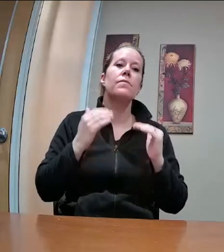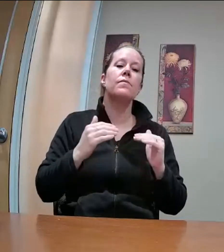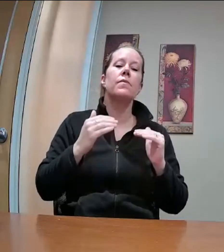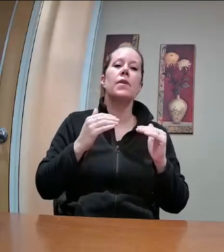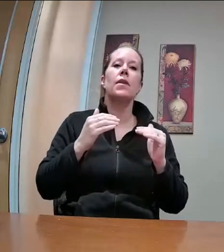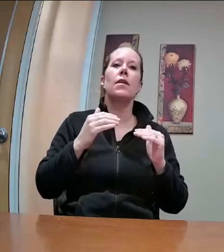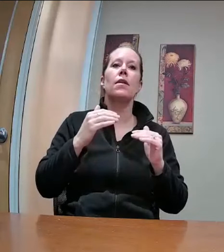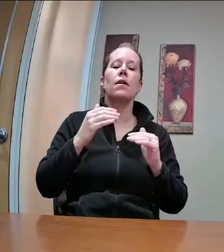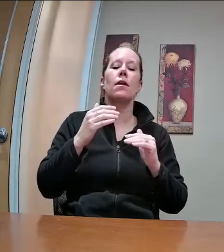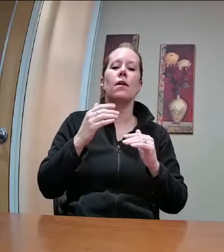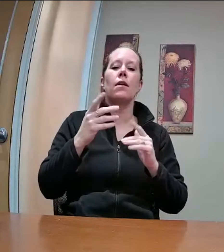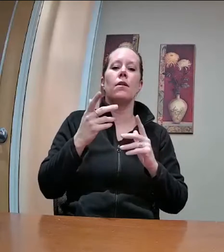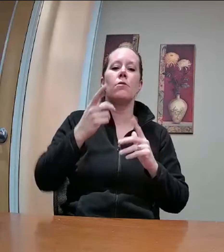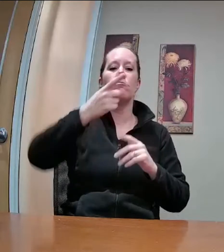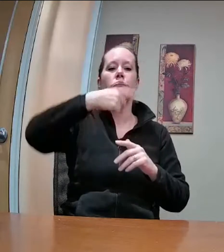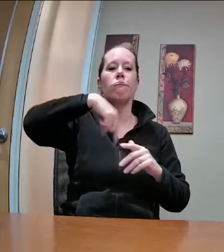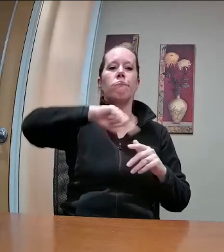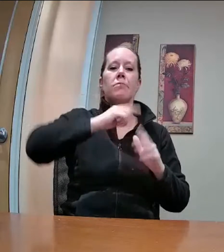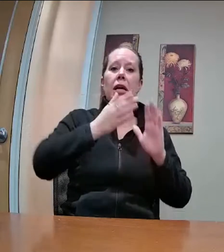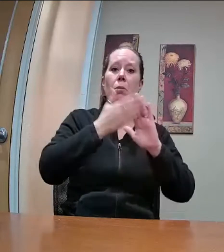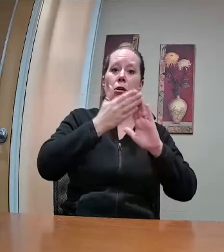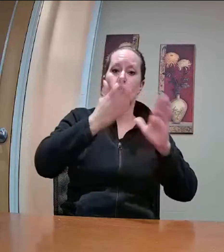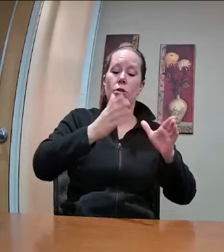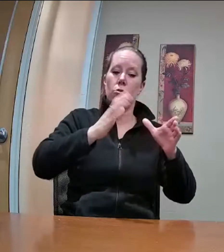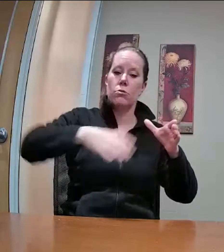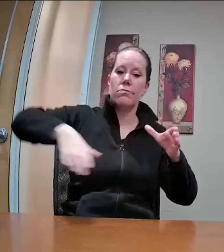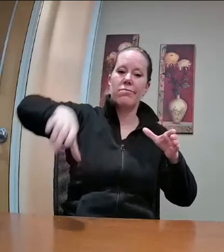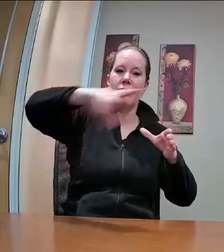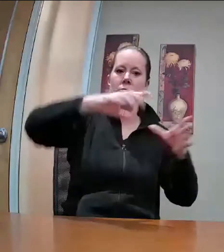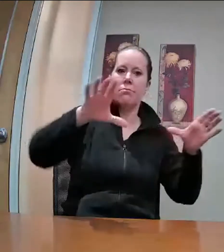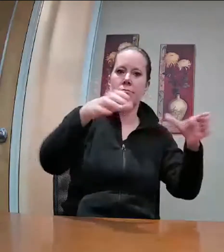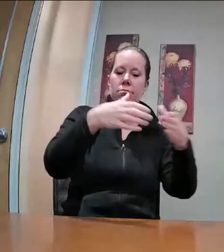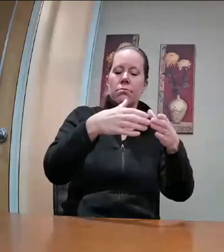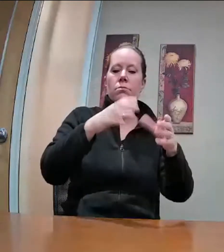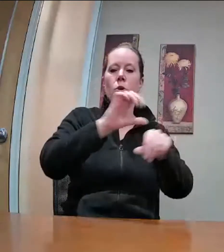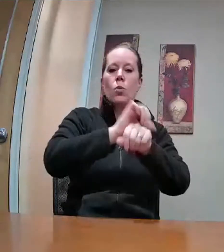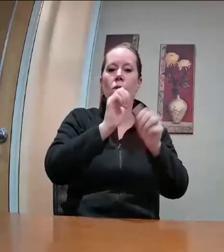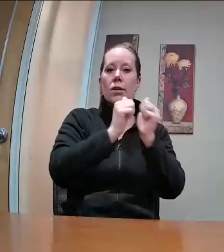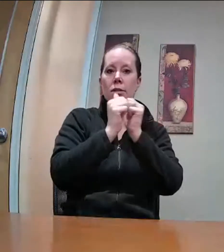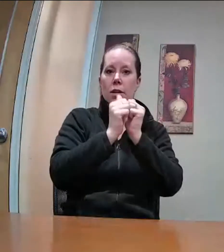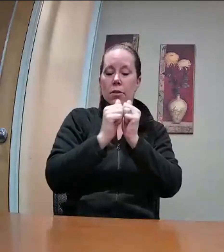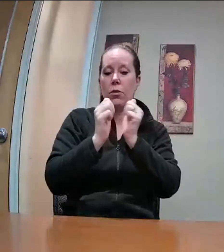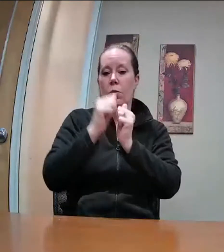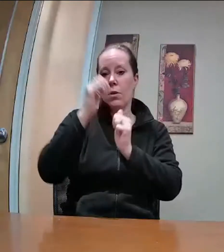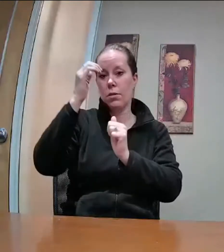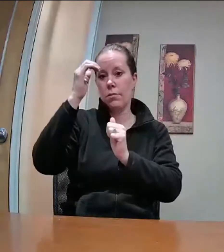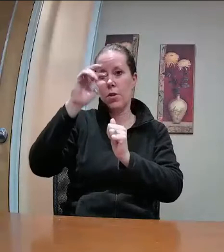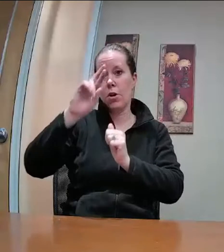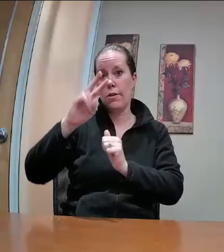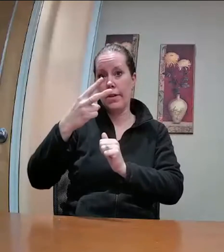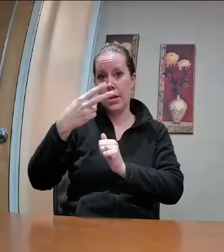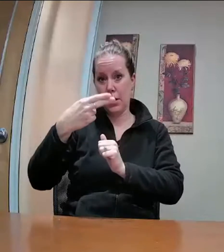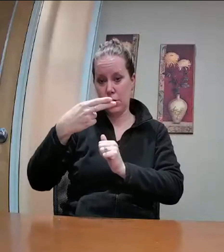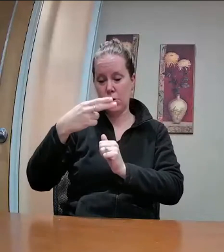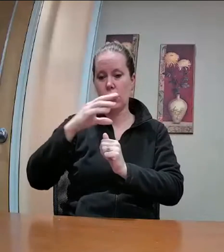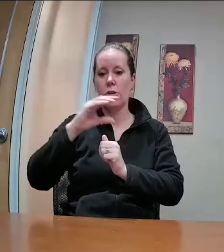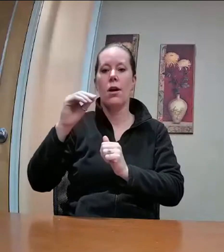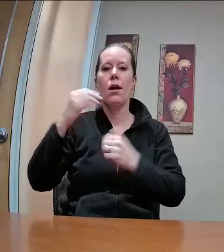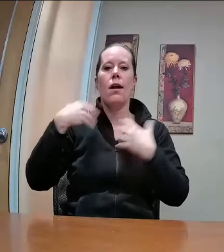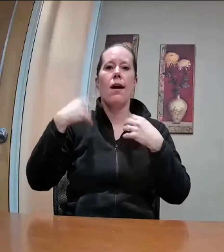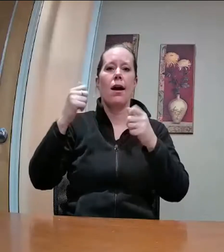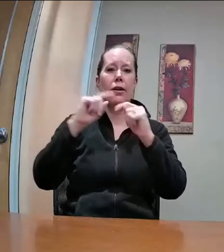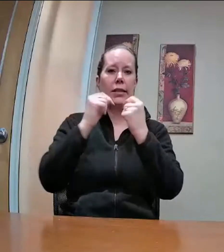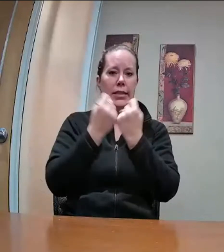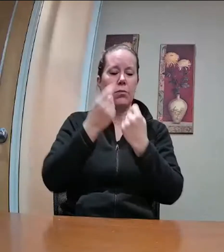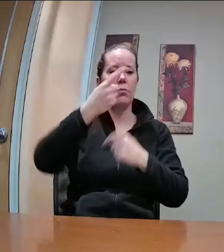Barrie got together and worked with on the Ontario Health Team and RVH, and we've created what's called a